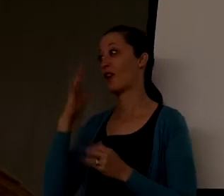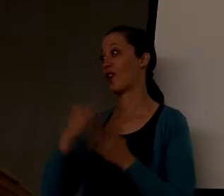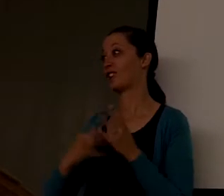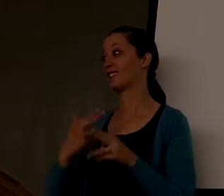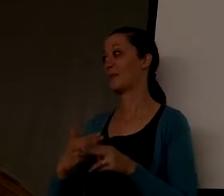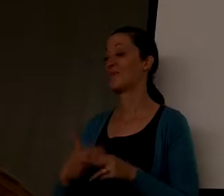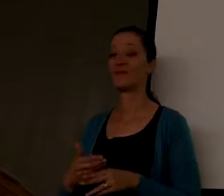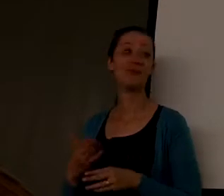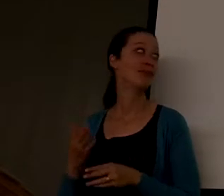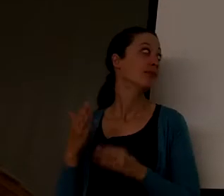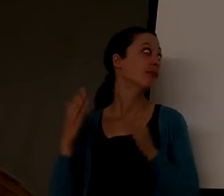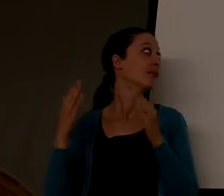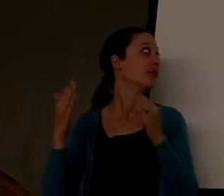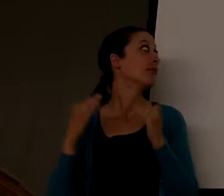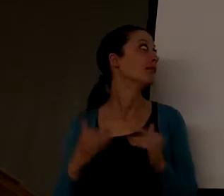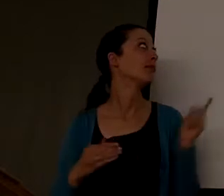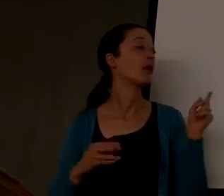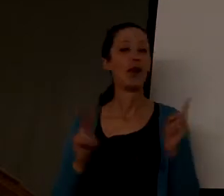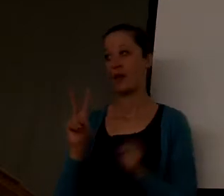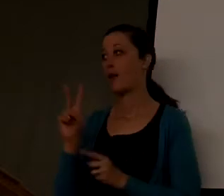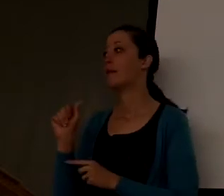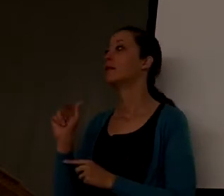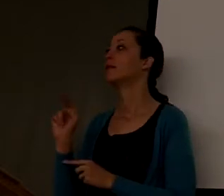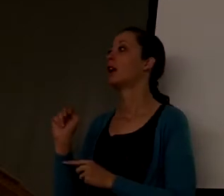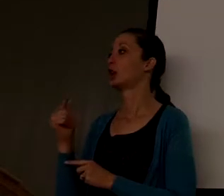one. And this is Van Gogh's self-portrait,